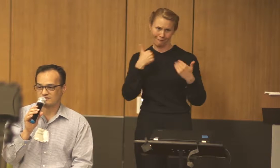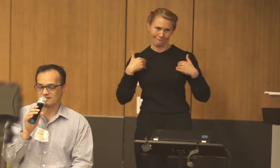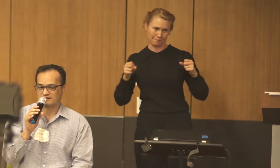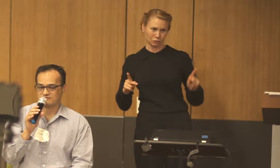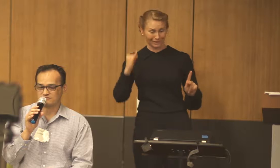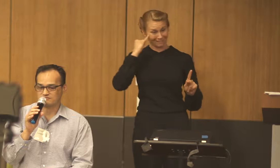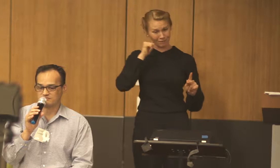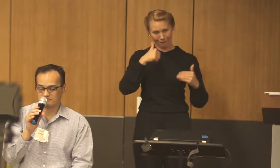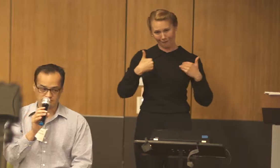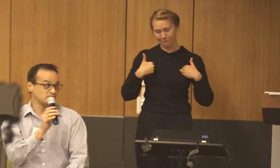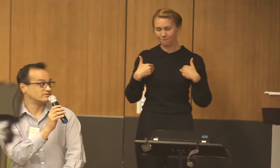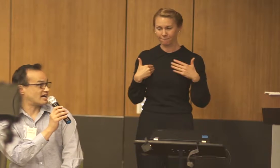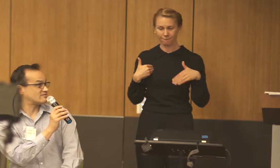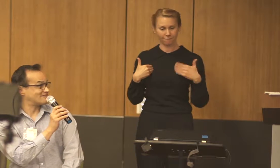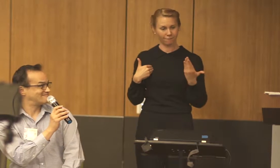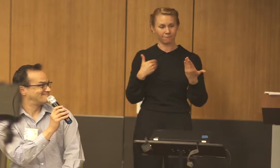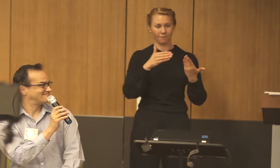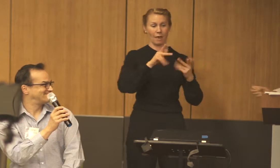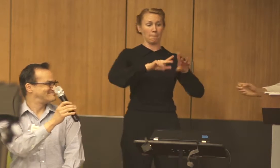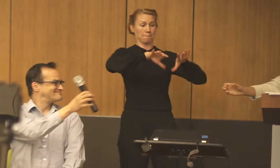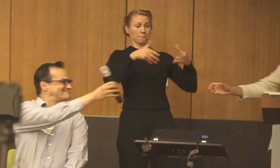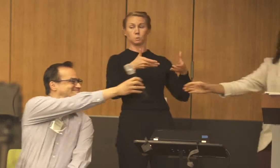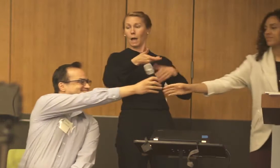have this type of pool to hire from.